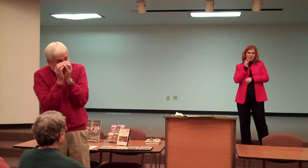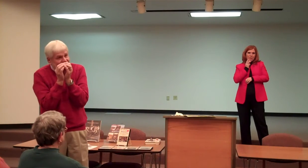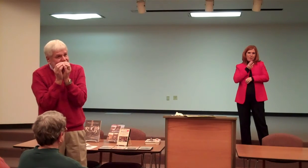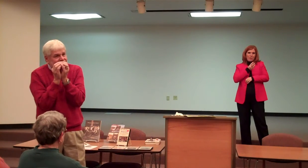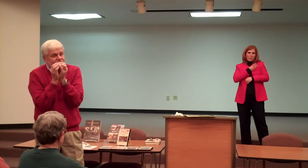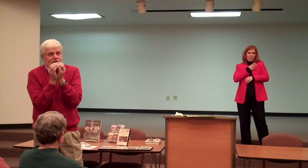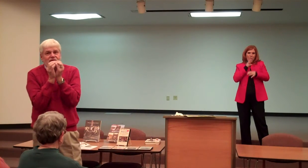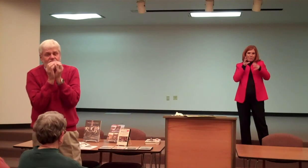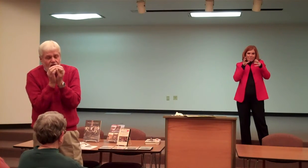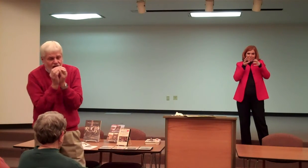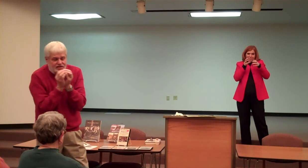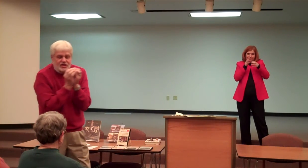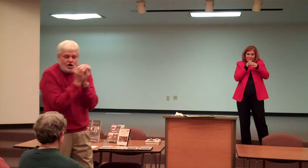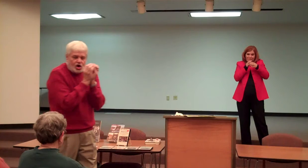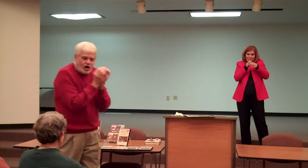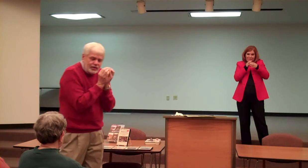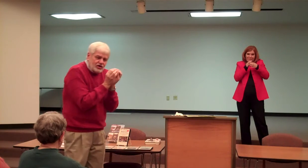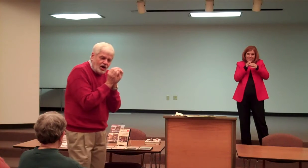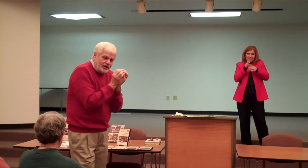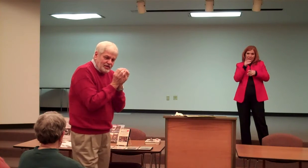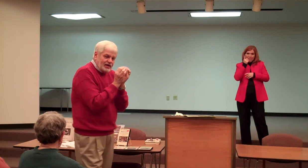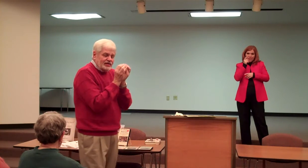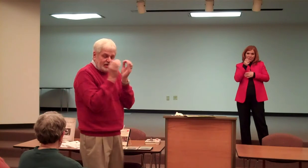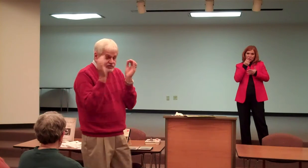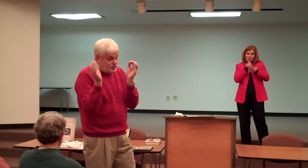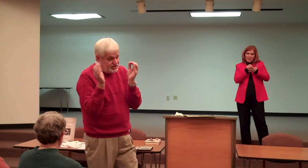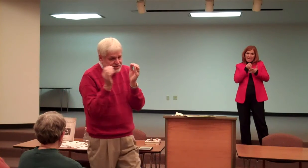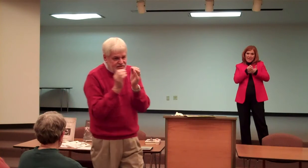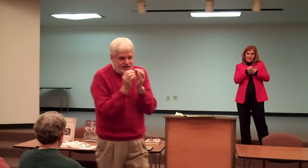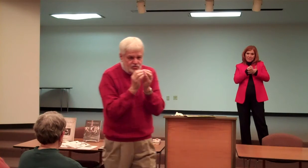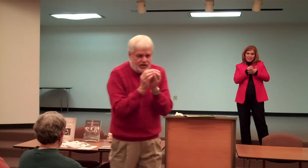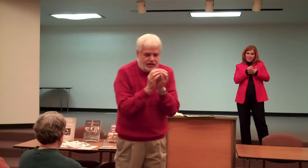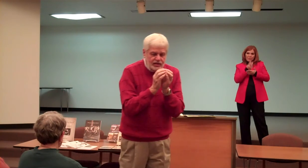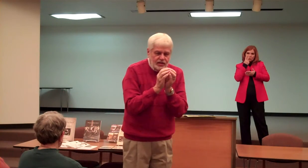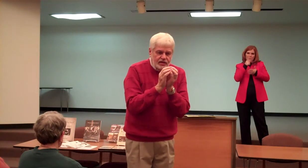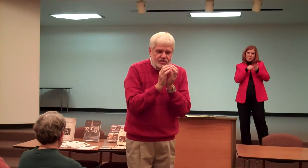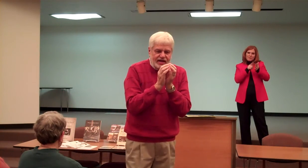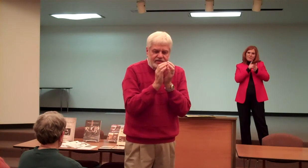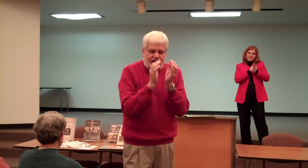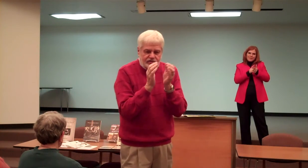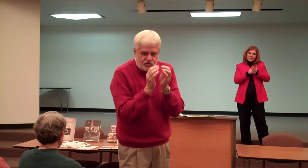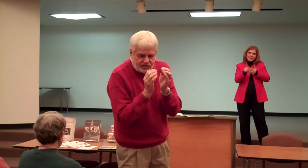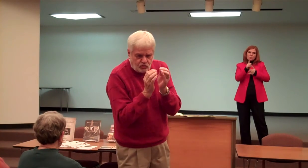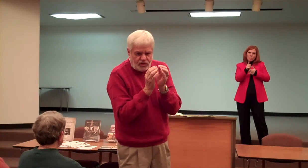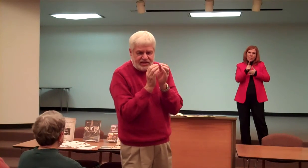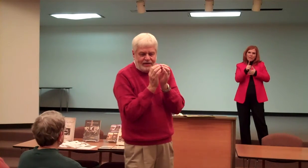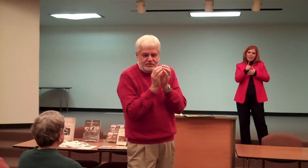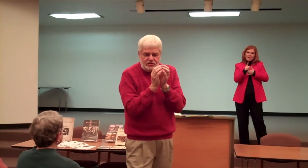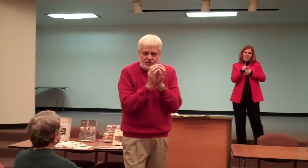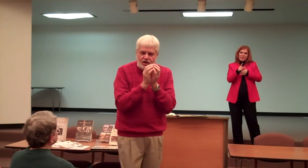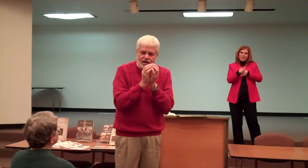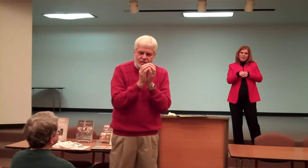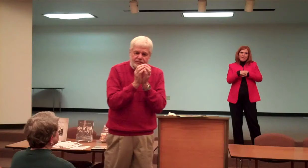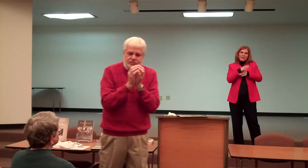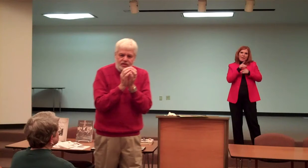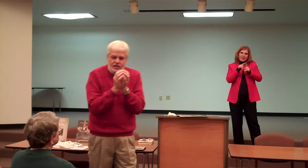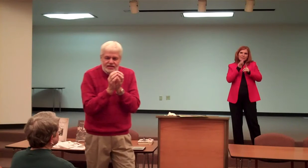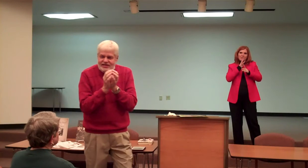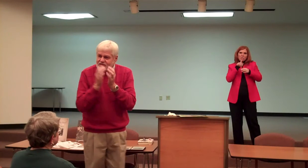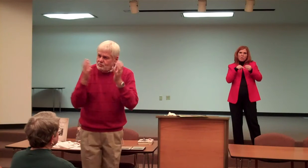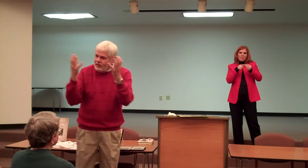We're insulated here because our economy, and you'll see this next week as I address what's happened to the